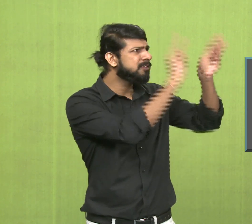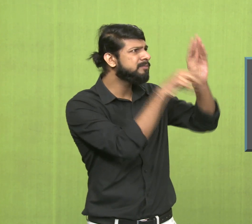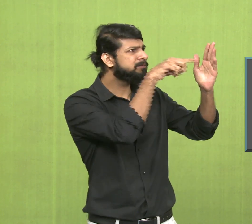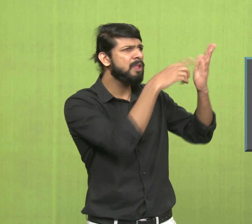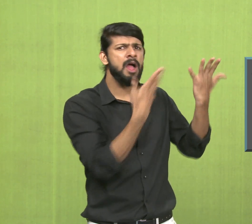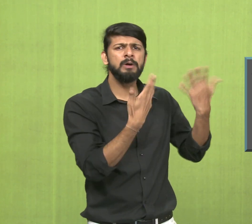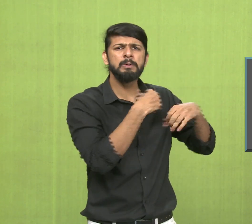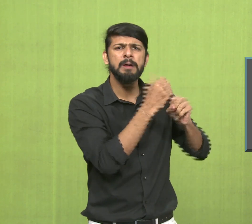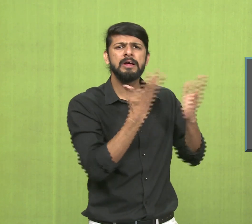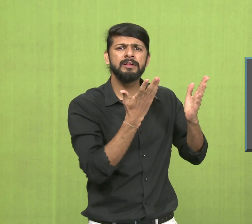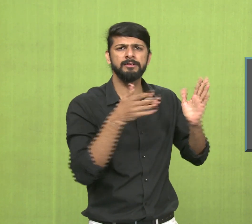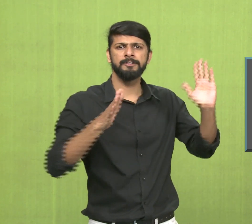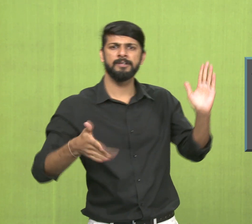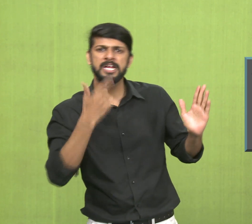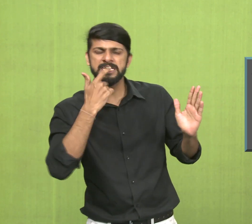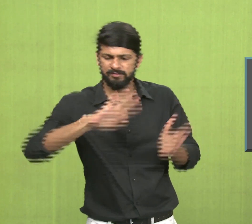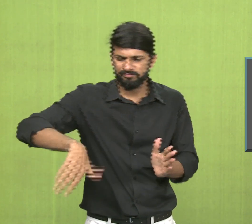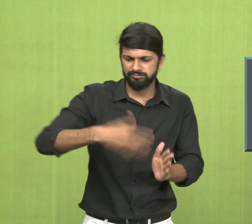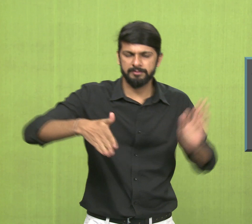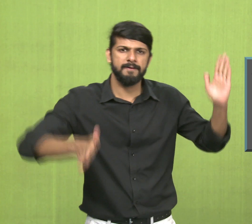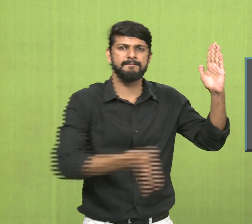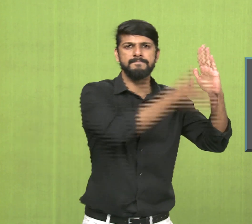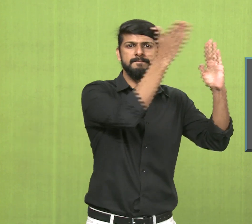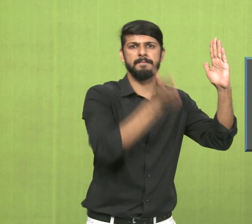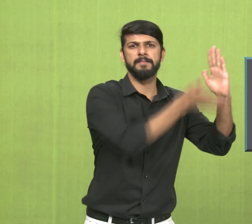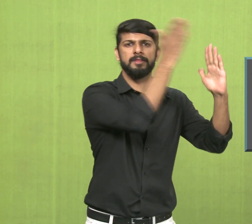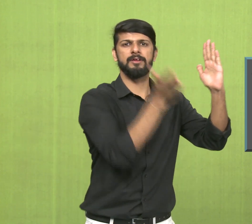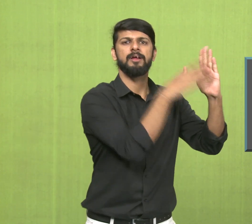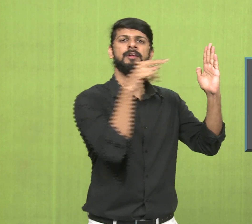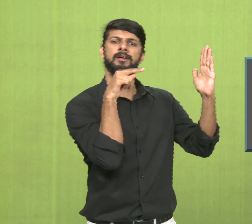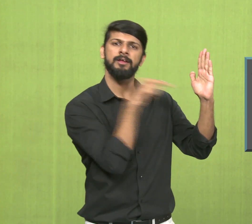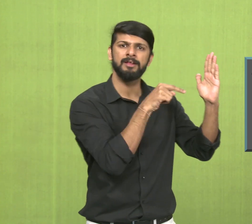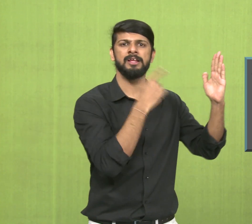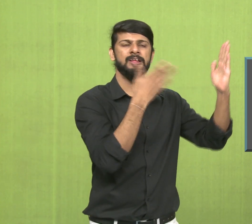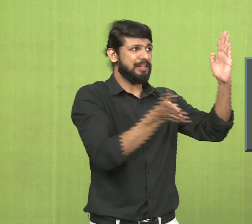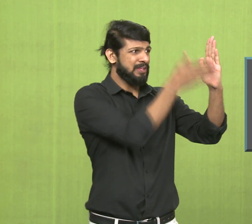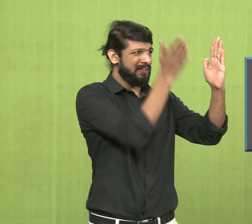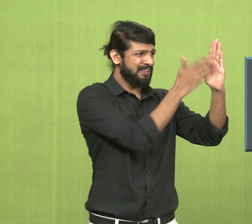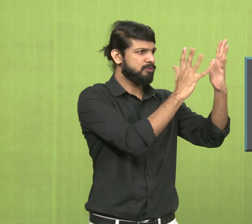Answer number 4. The medium is tempera,